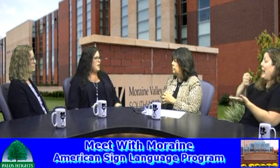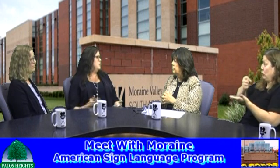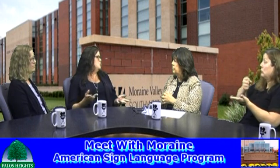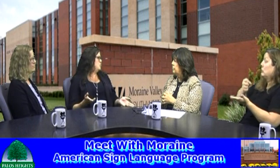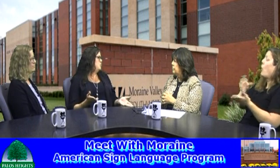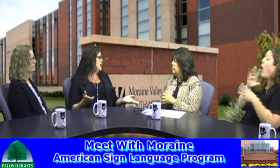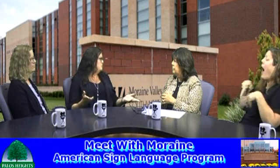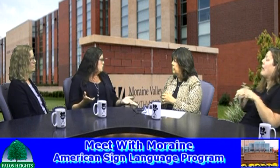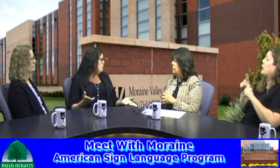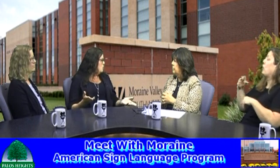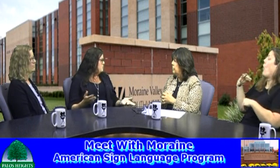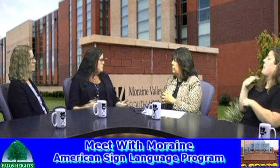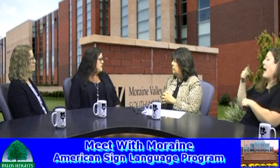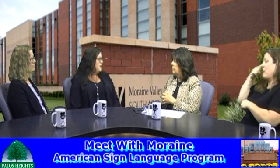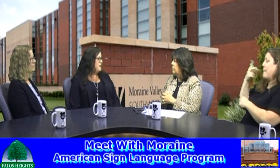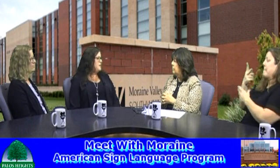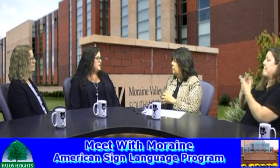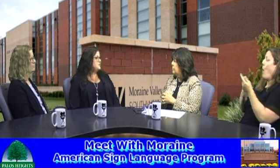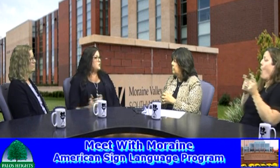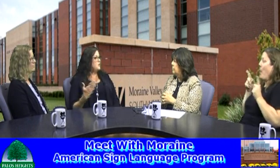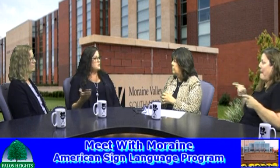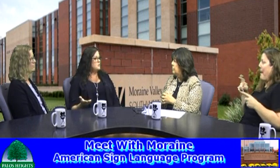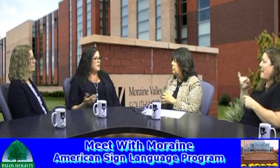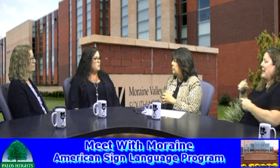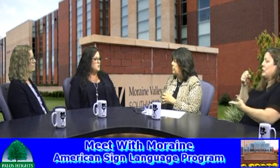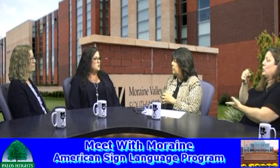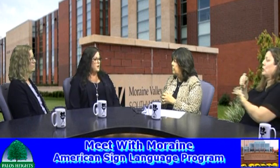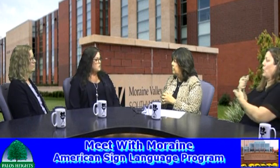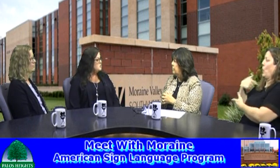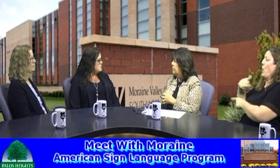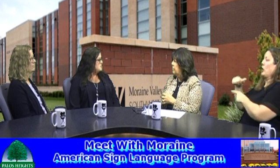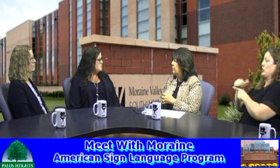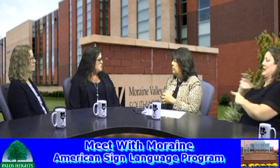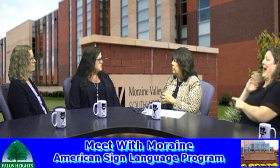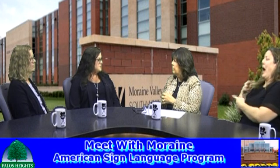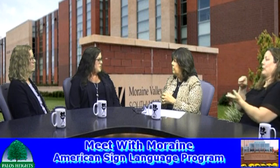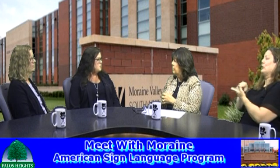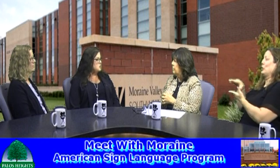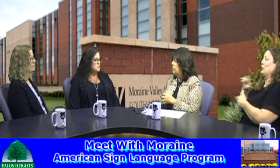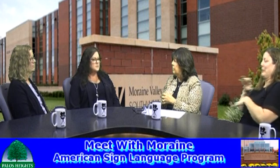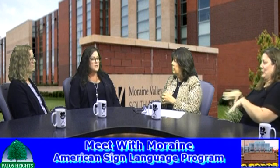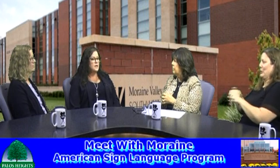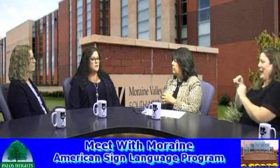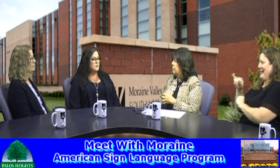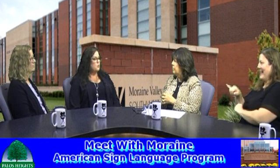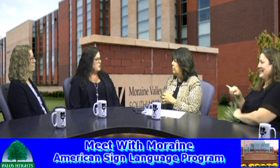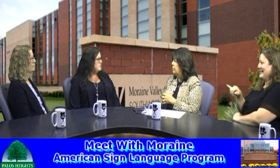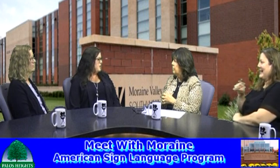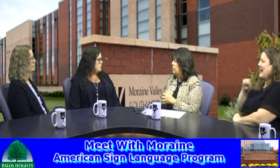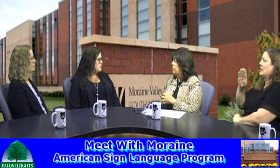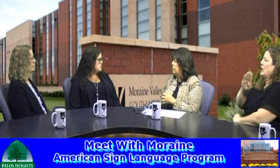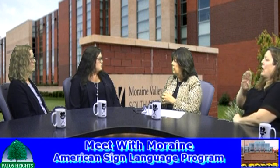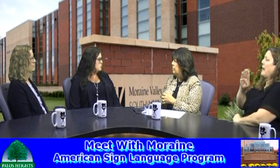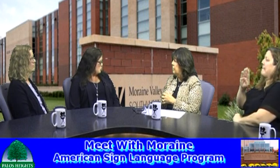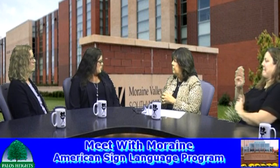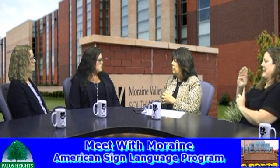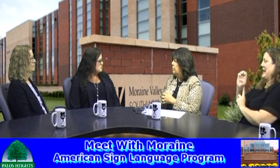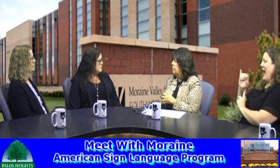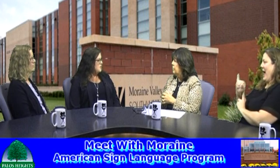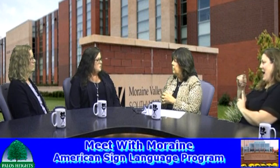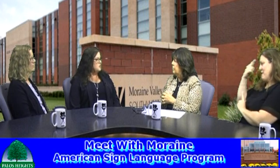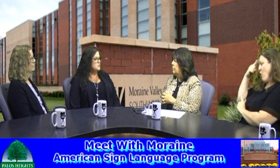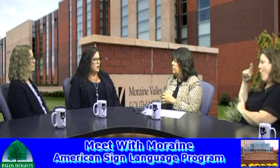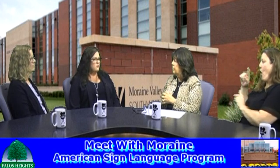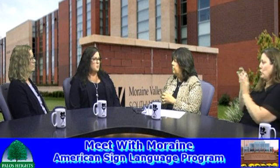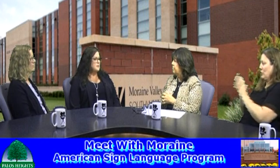does allow you to apply for both, and that's the credential that we train our students to be able to take, which is the Board of Evaluation for